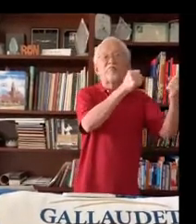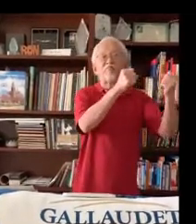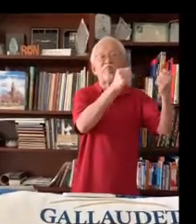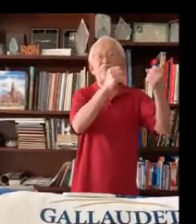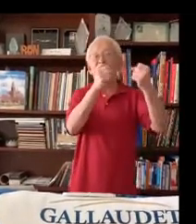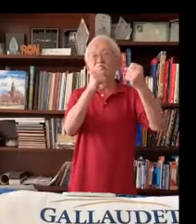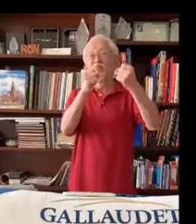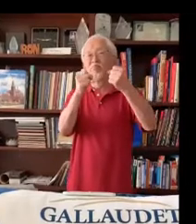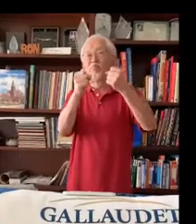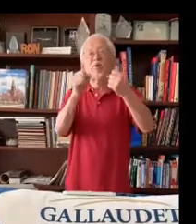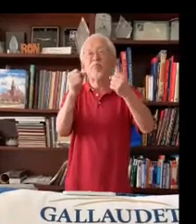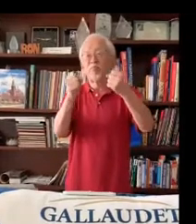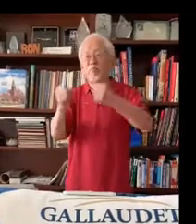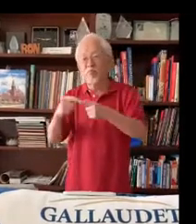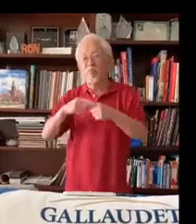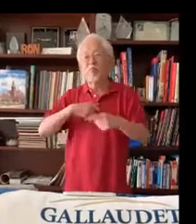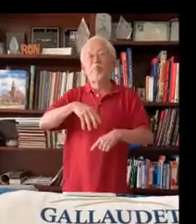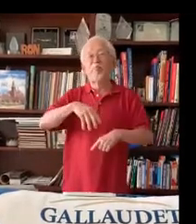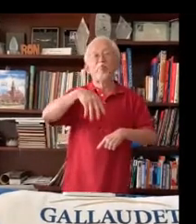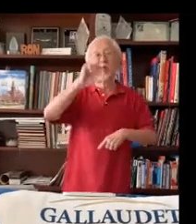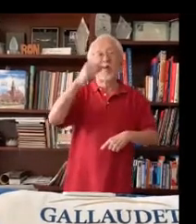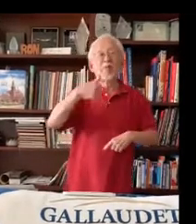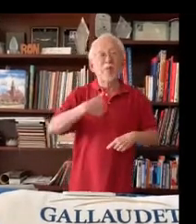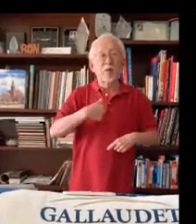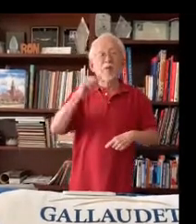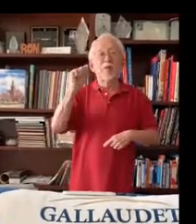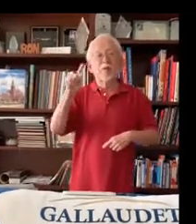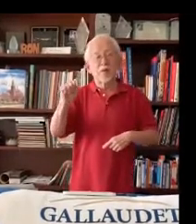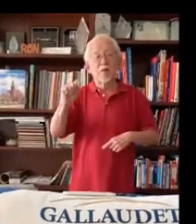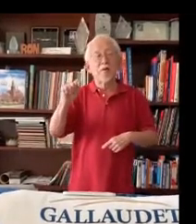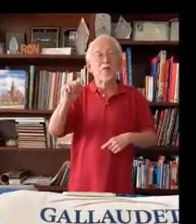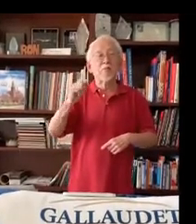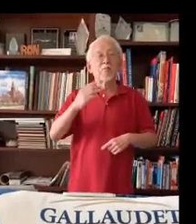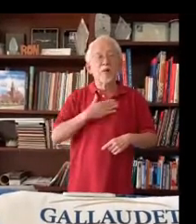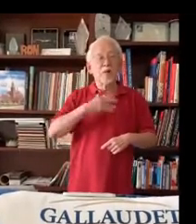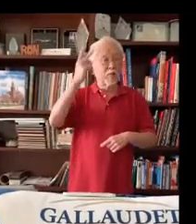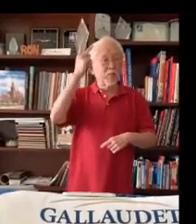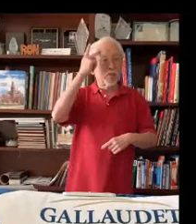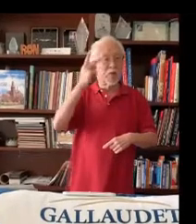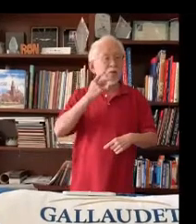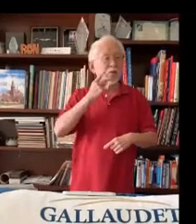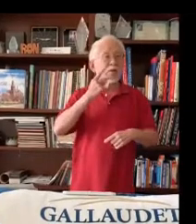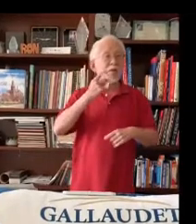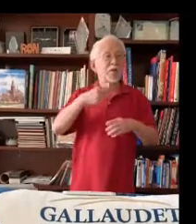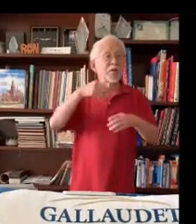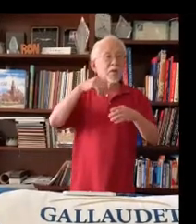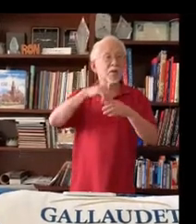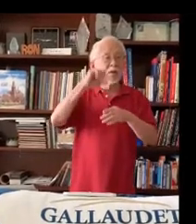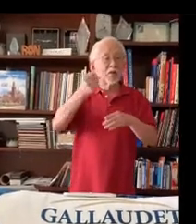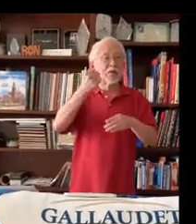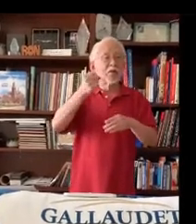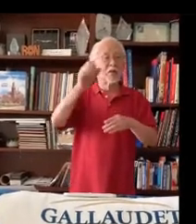Delight Rice and I were driving, pick me up. Oh, she was driving to pick me up at, sorry,